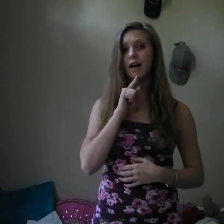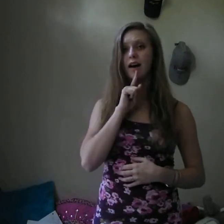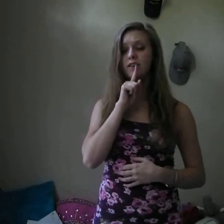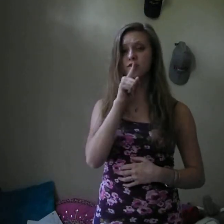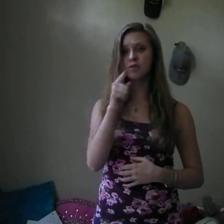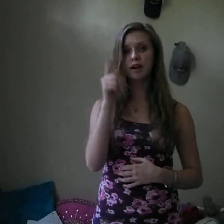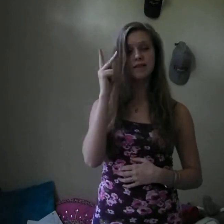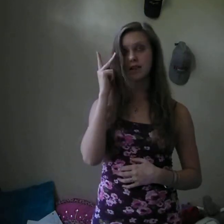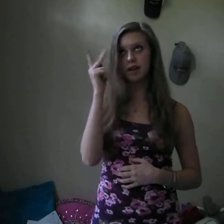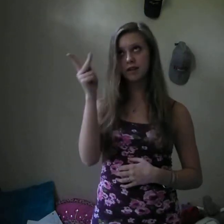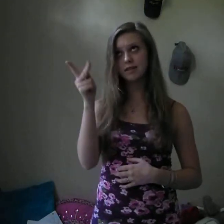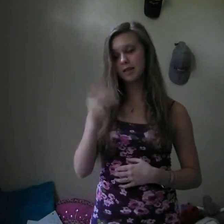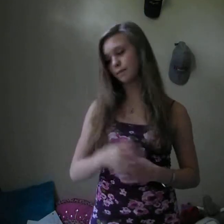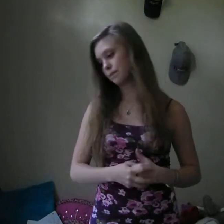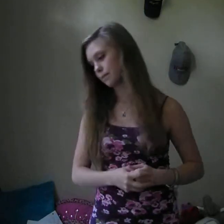I trust, I not see.